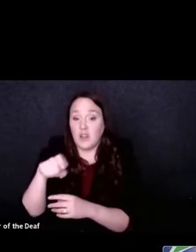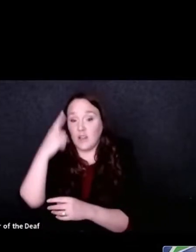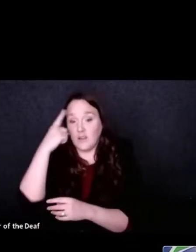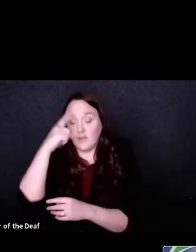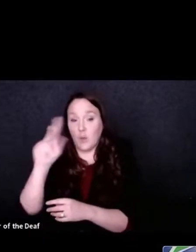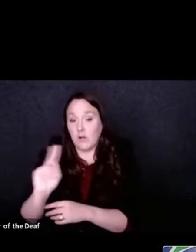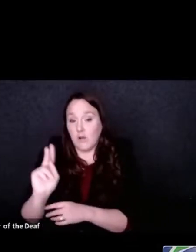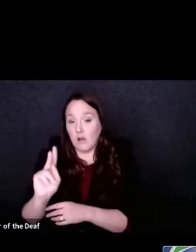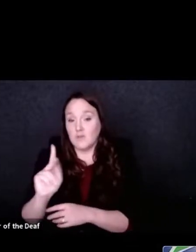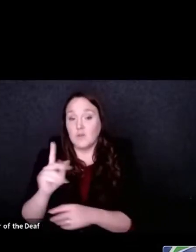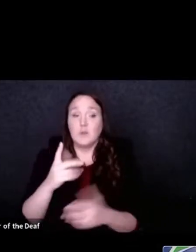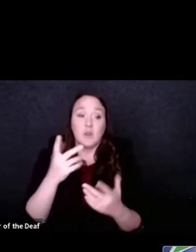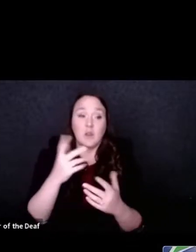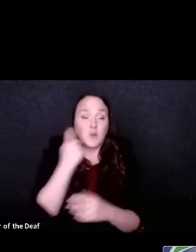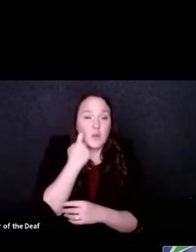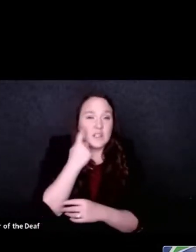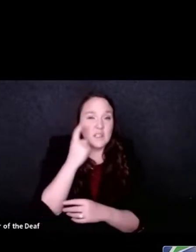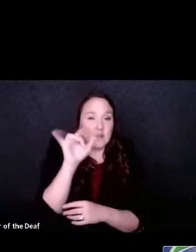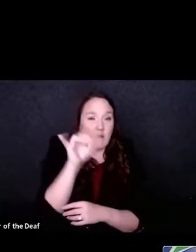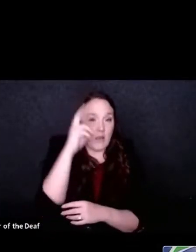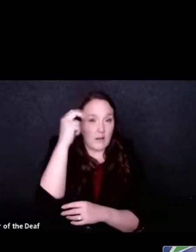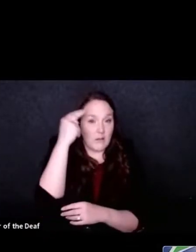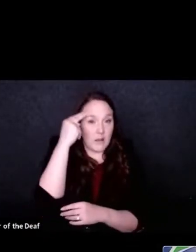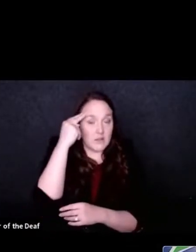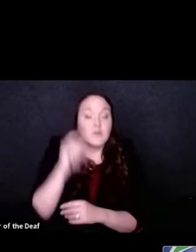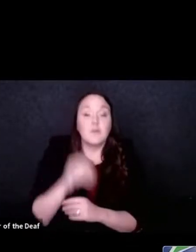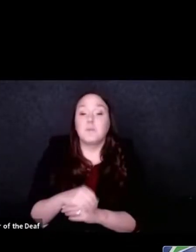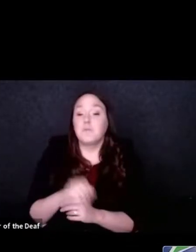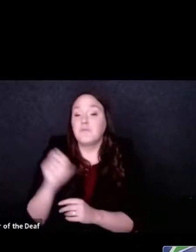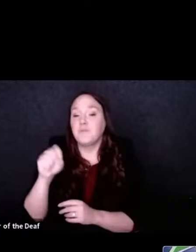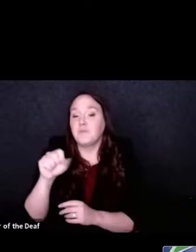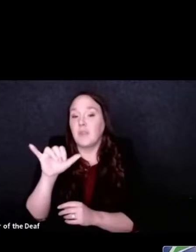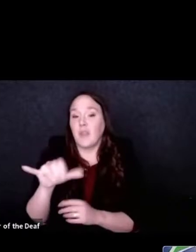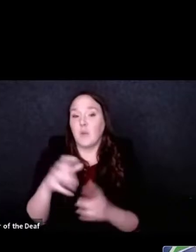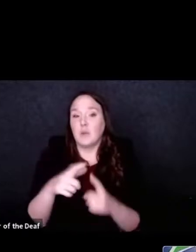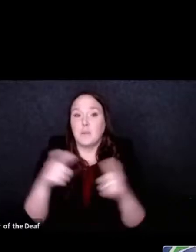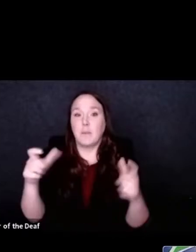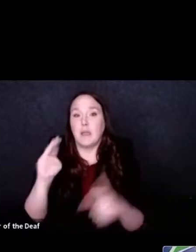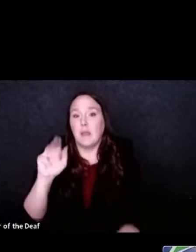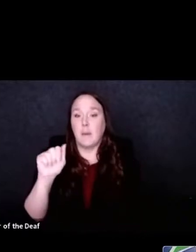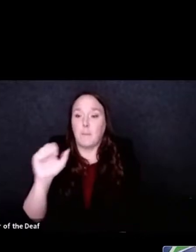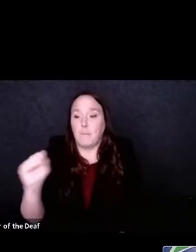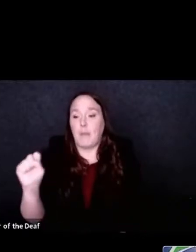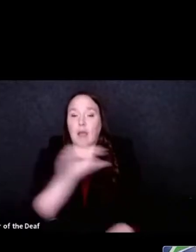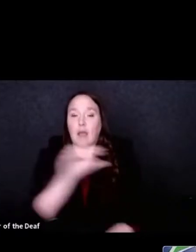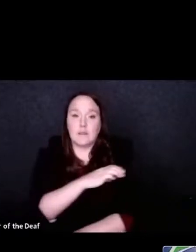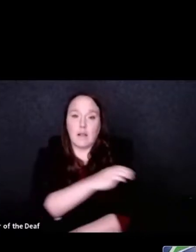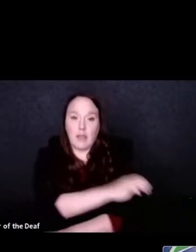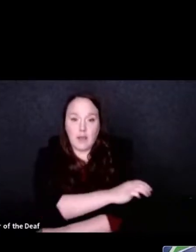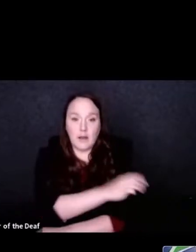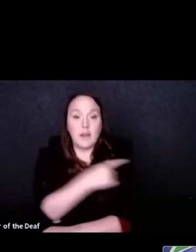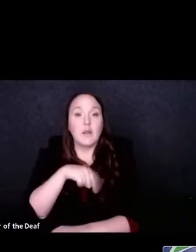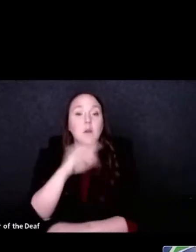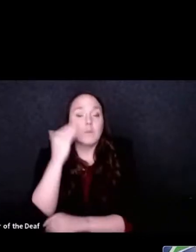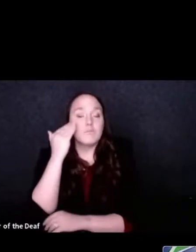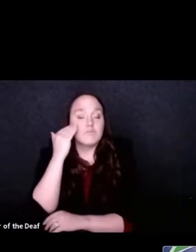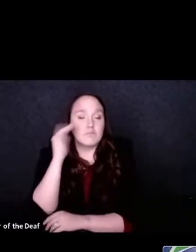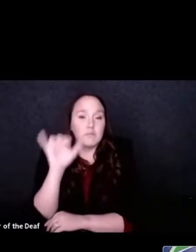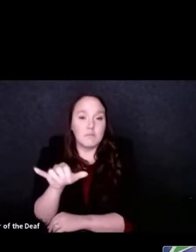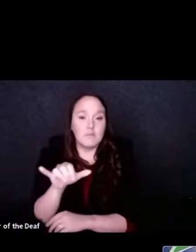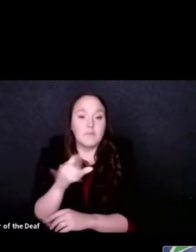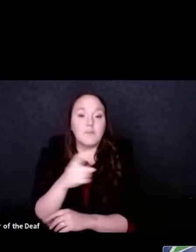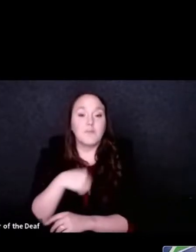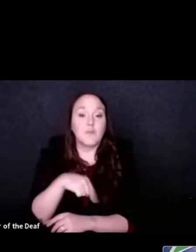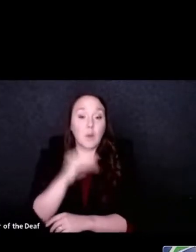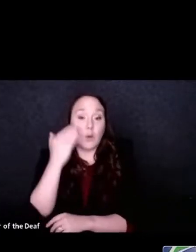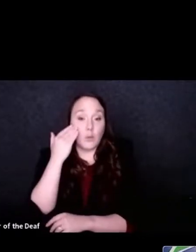Nashville recently. So yeah, that was a big mass clinic, and we're aware of that, and